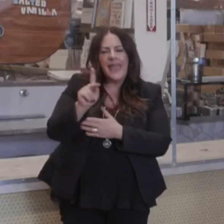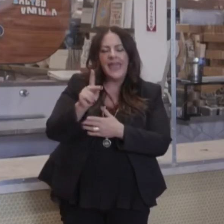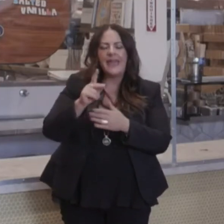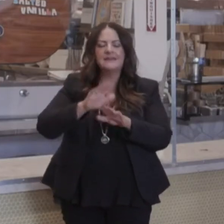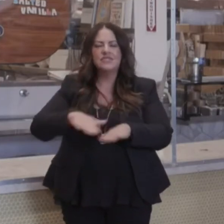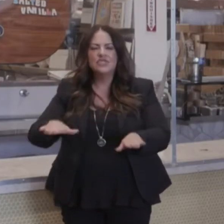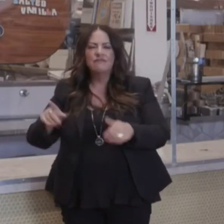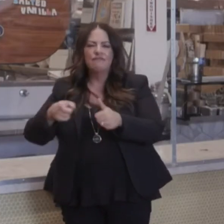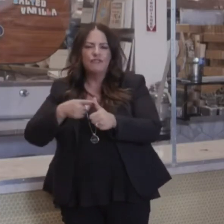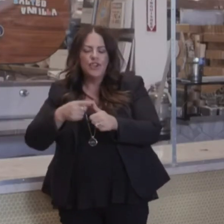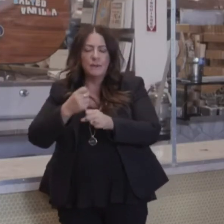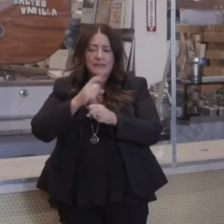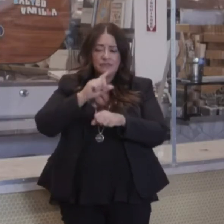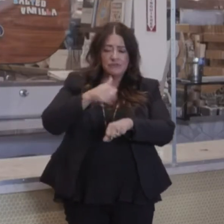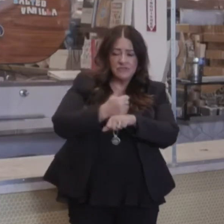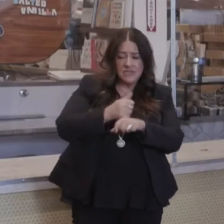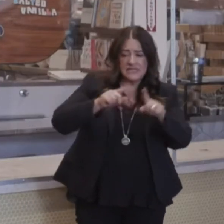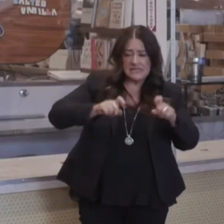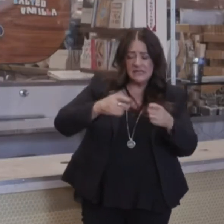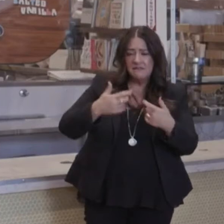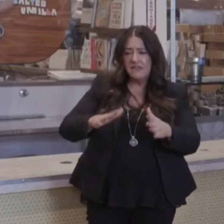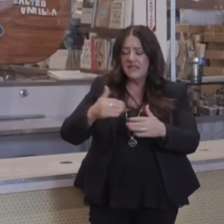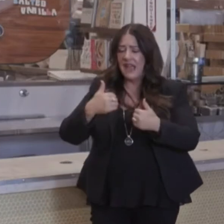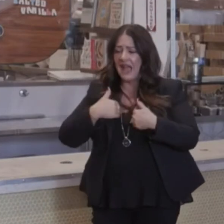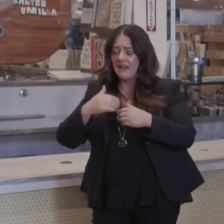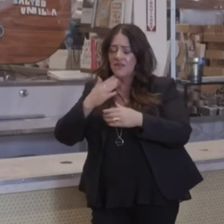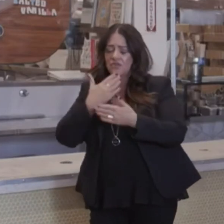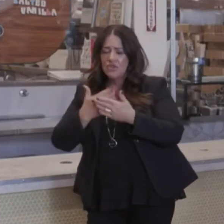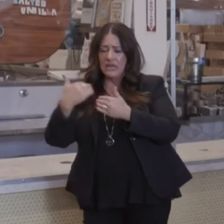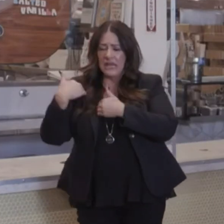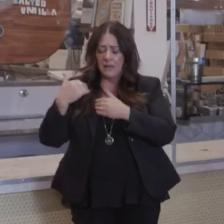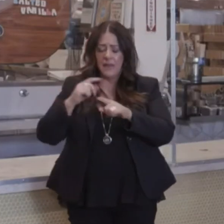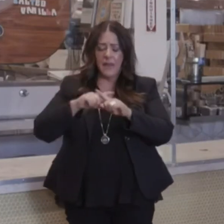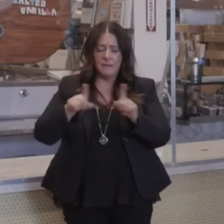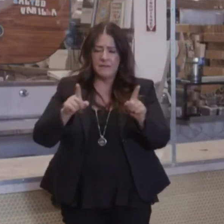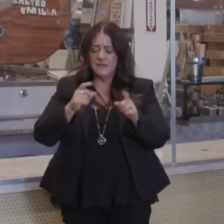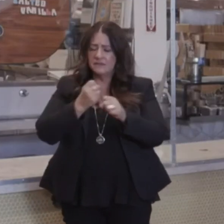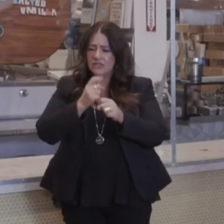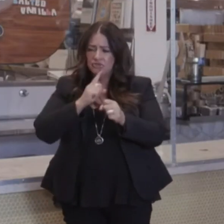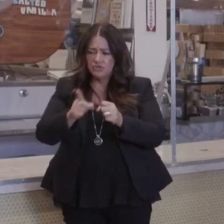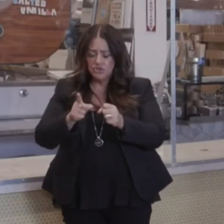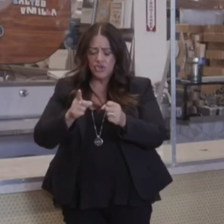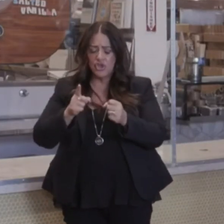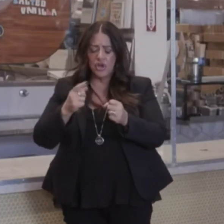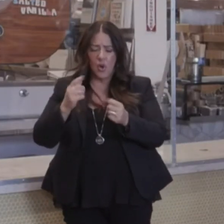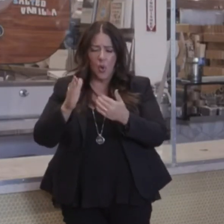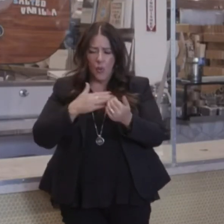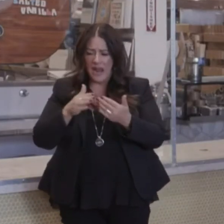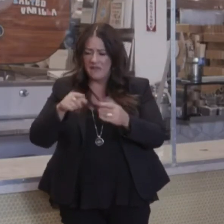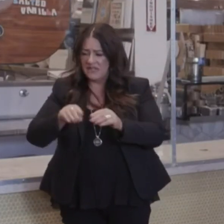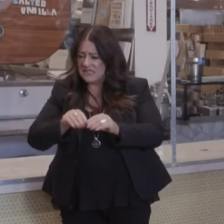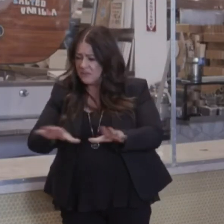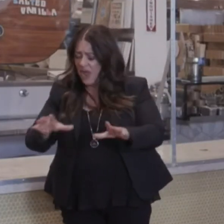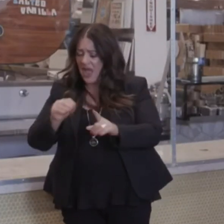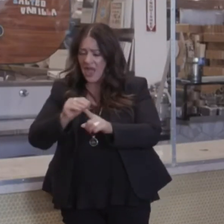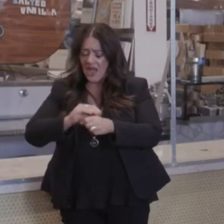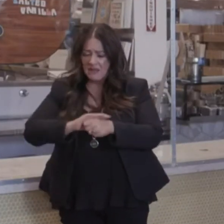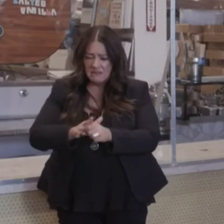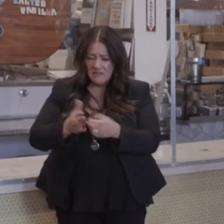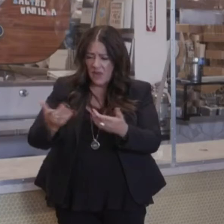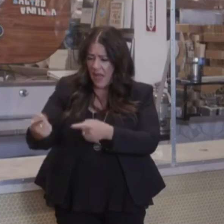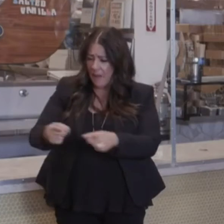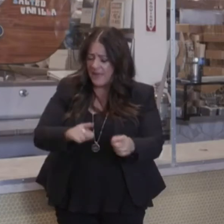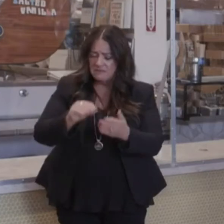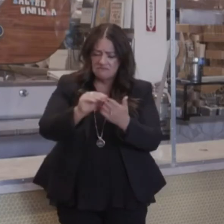making sure we have a testing regime in place, making sure we have more accountability and transparency in terms of data and spread, contact